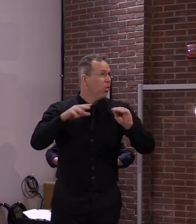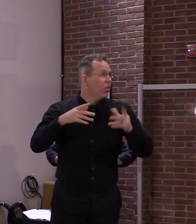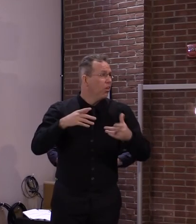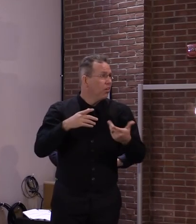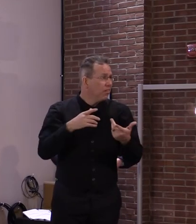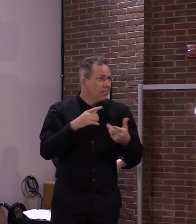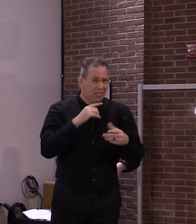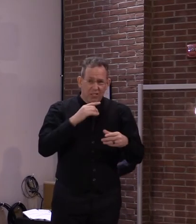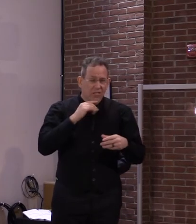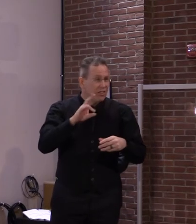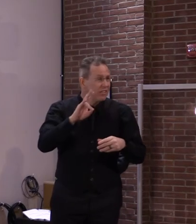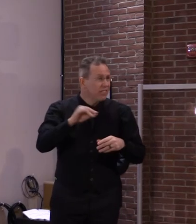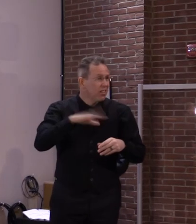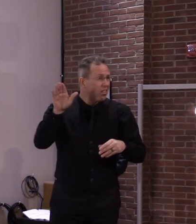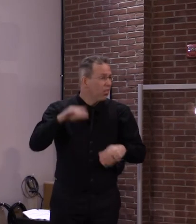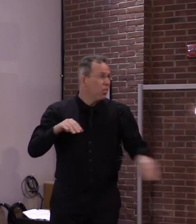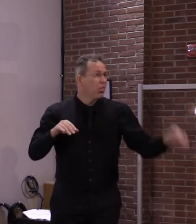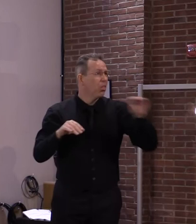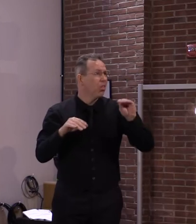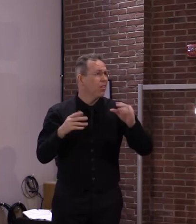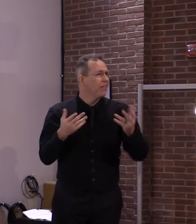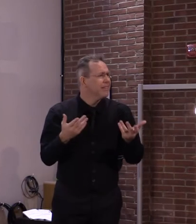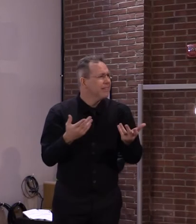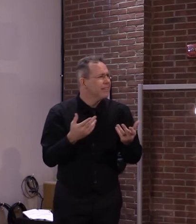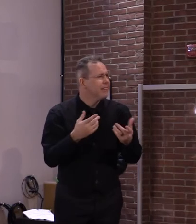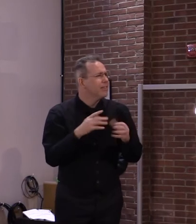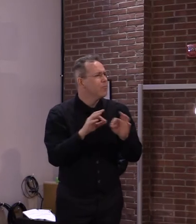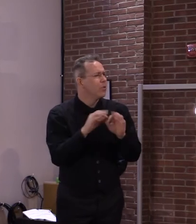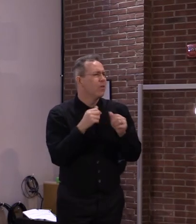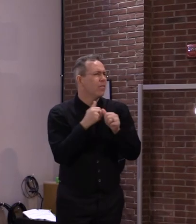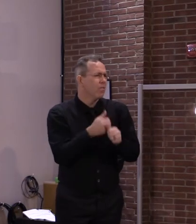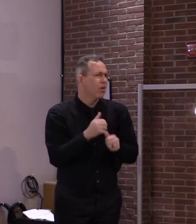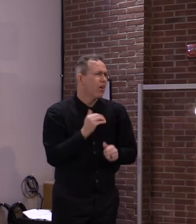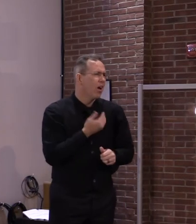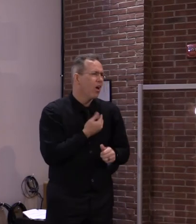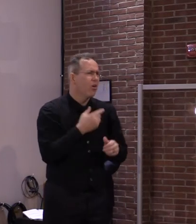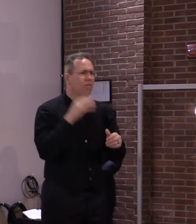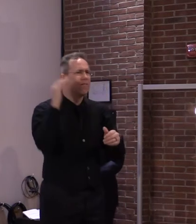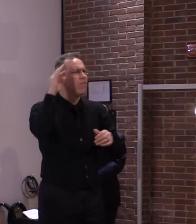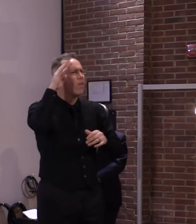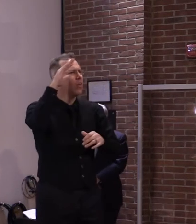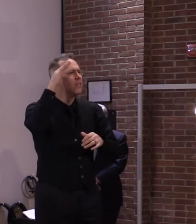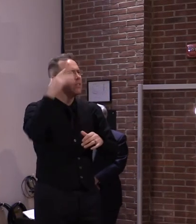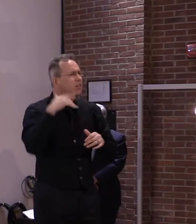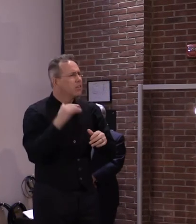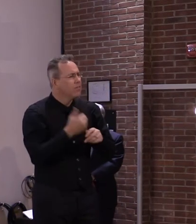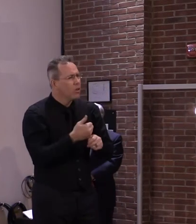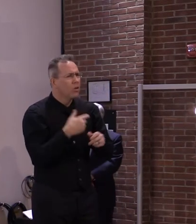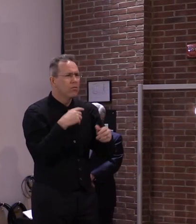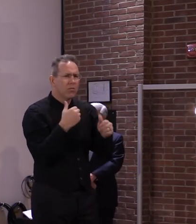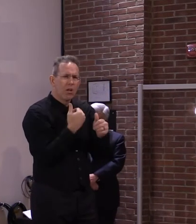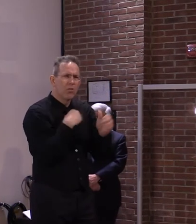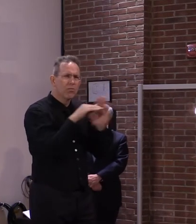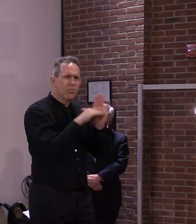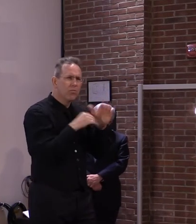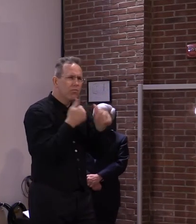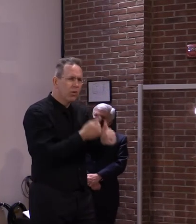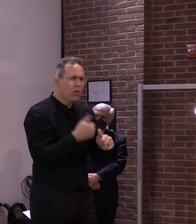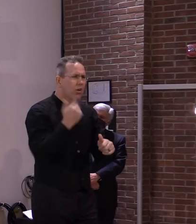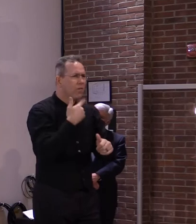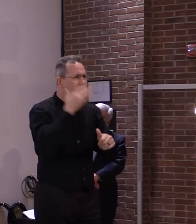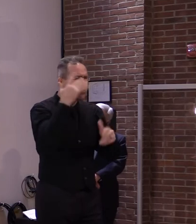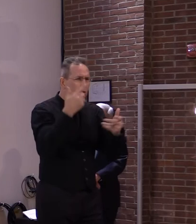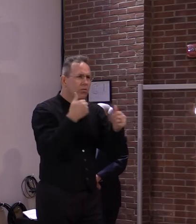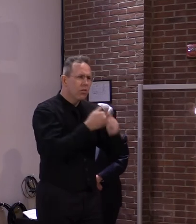really be adherent to our philosophy and our policy of preventing deaths and